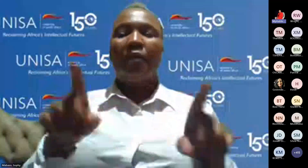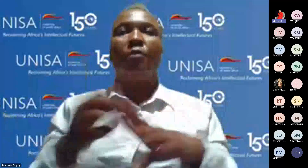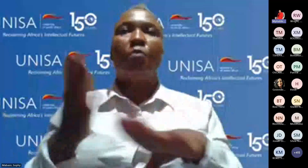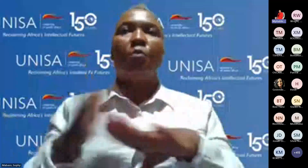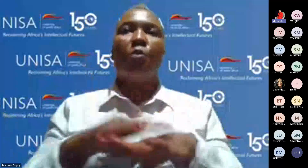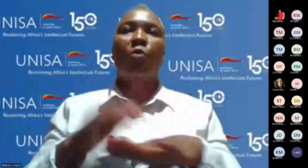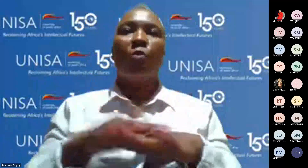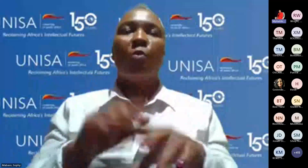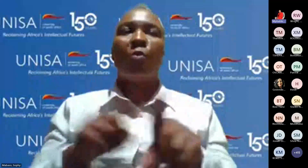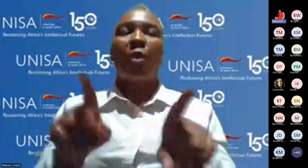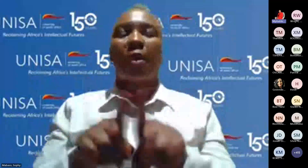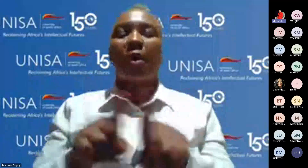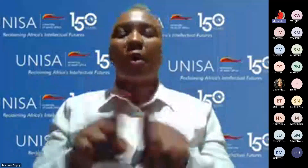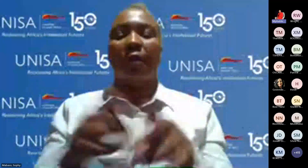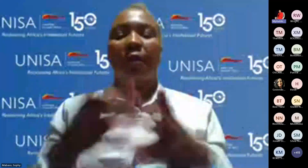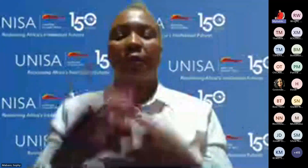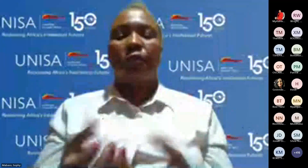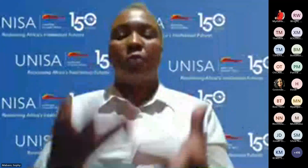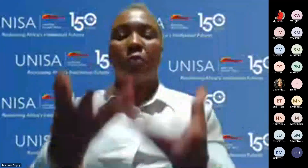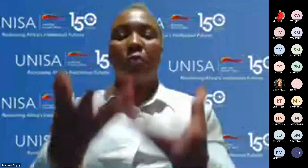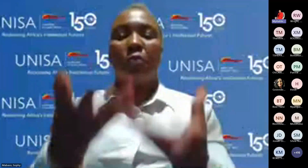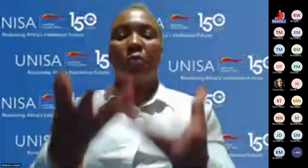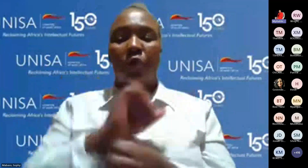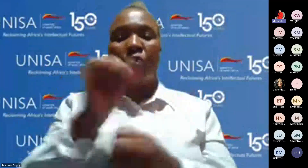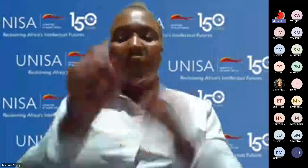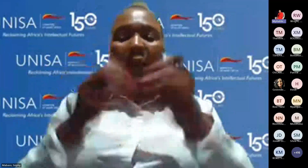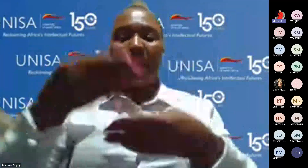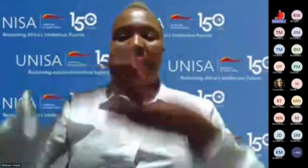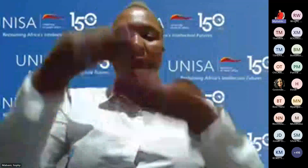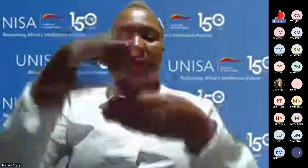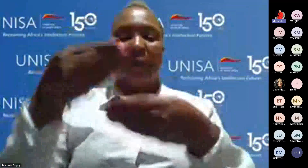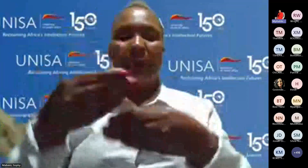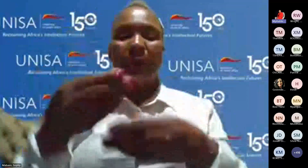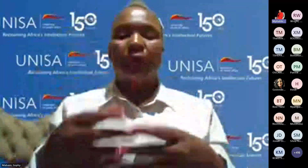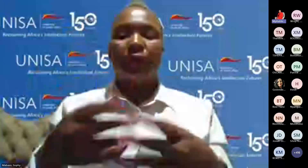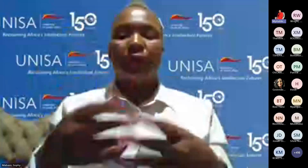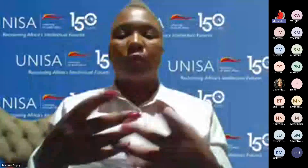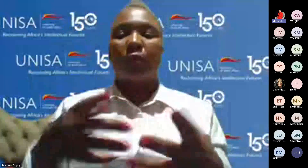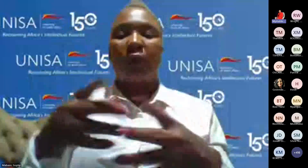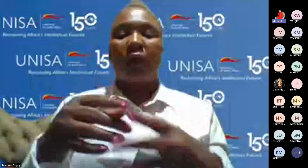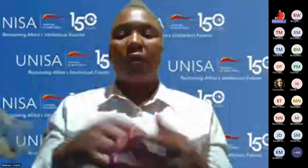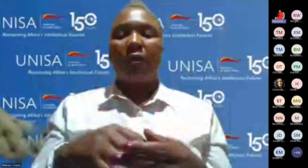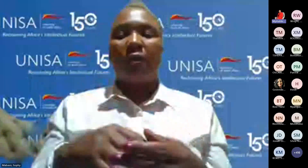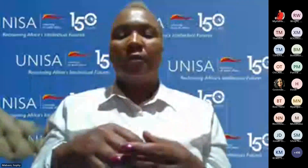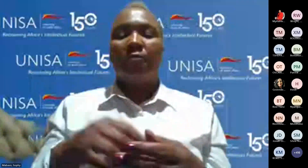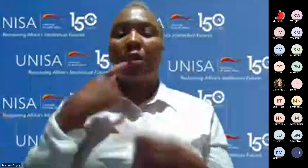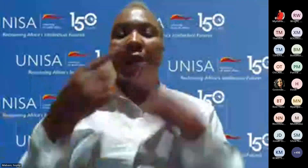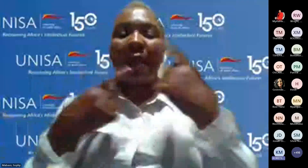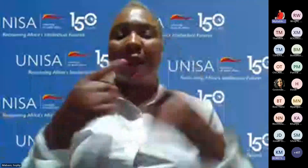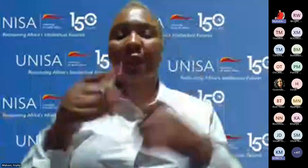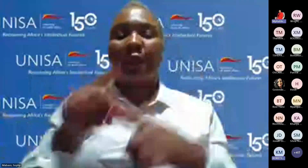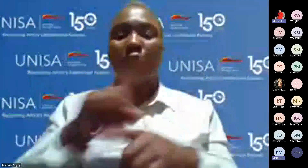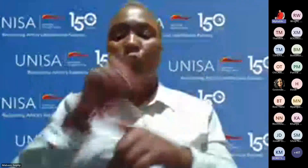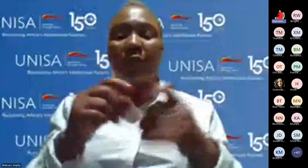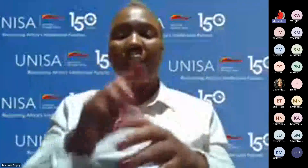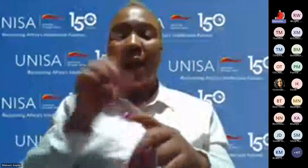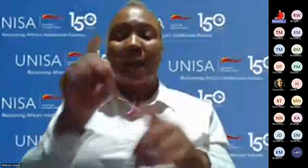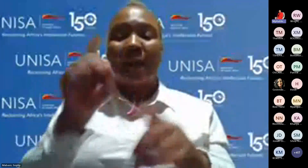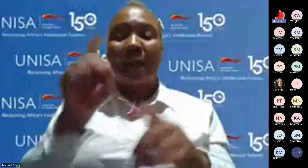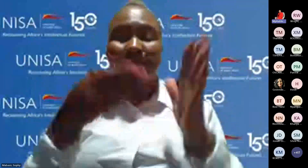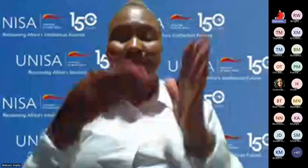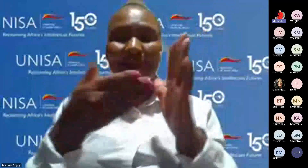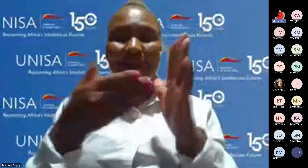get your question paper. Isn't it you are going to answer the questions that are asked? Yeah. So if